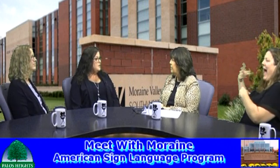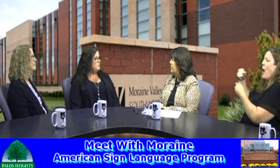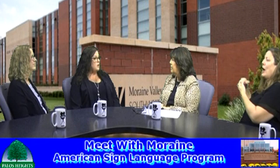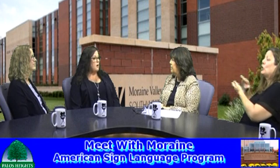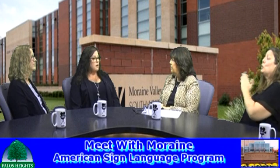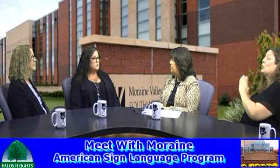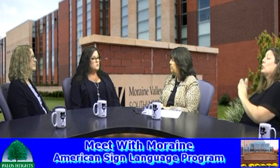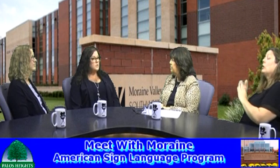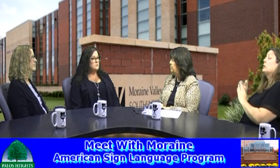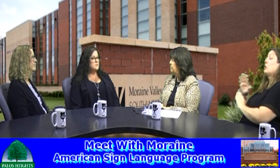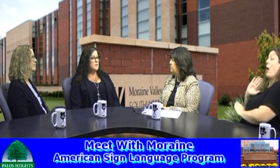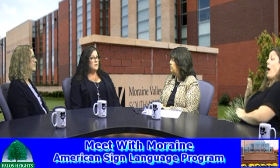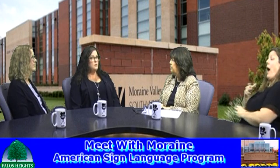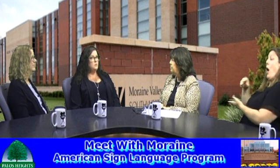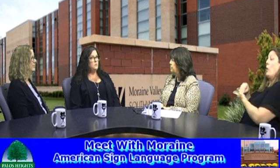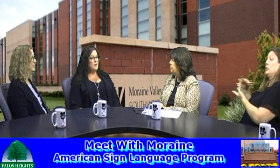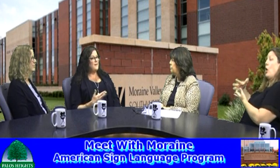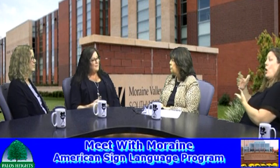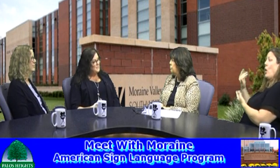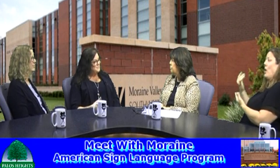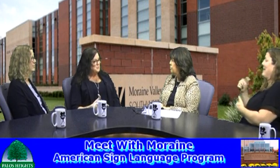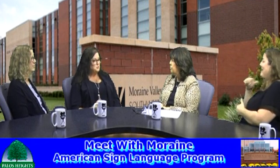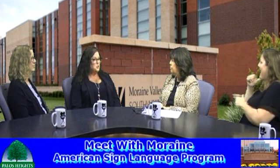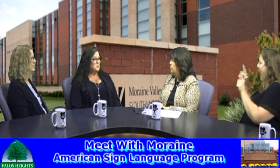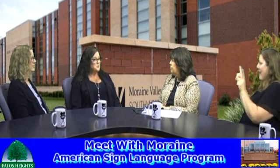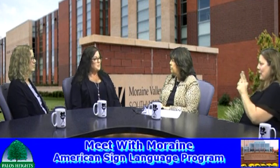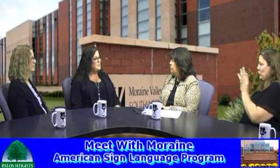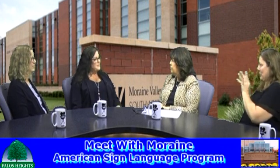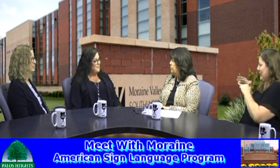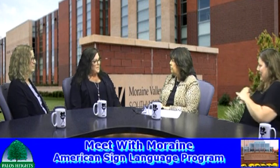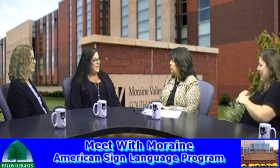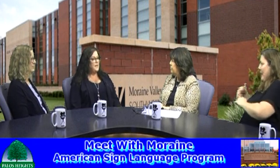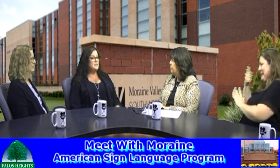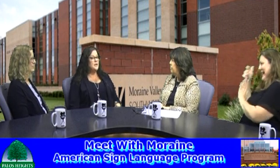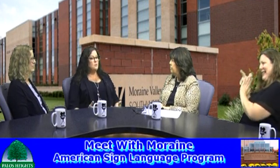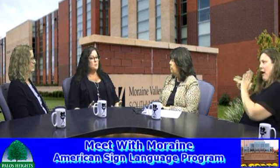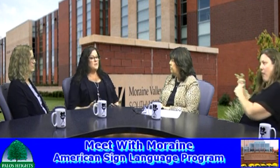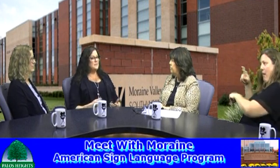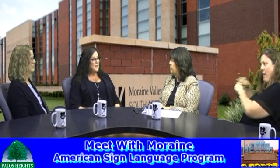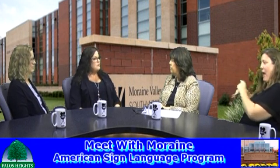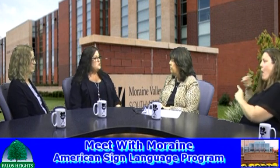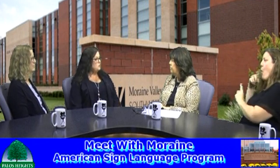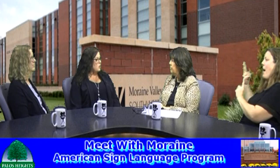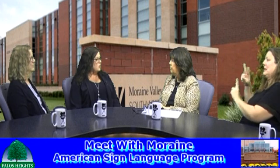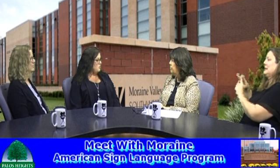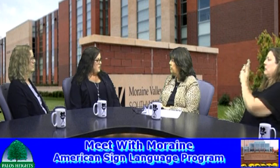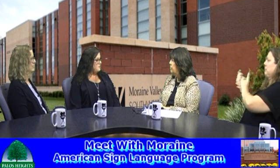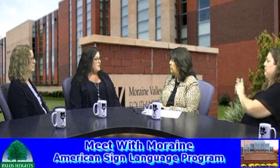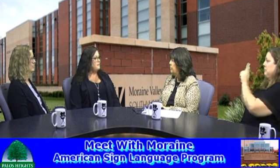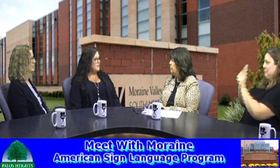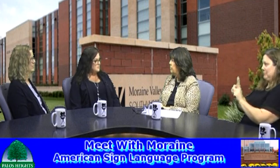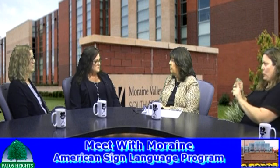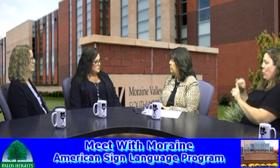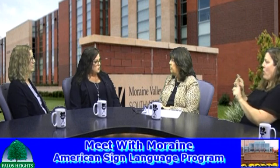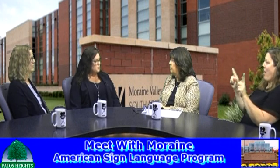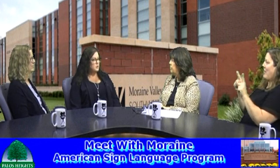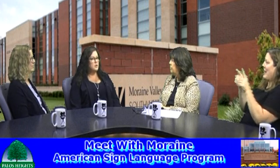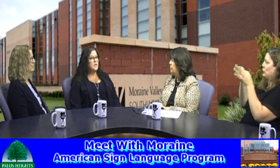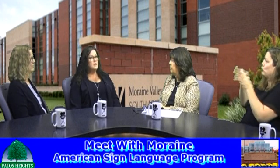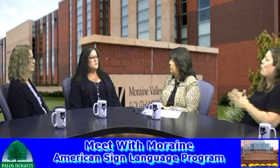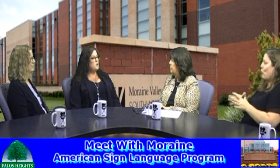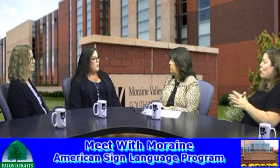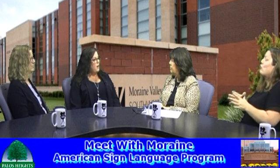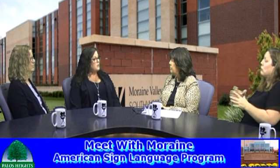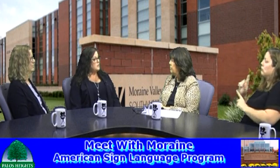community, where our students who are not licensed to interpret, so legally they can't, would be assigned to work with a licensed